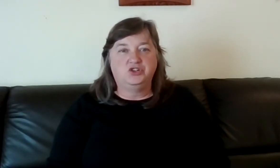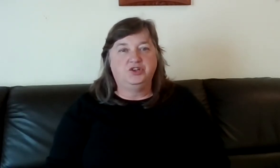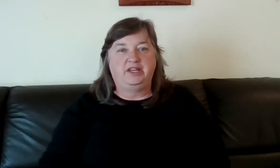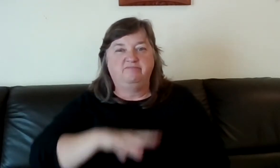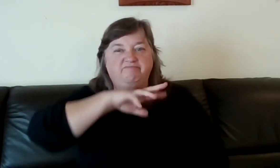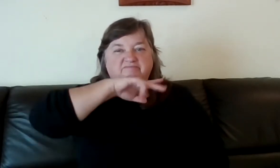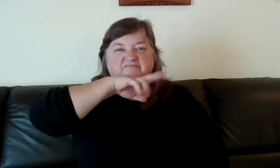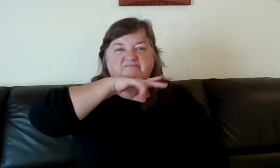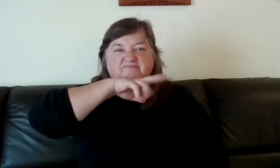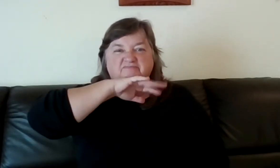Dirty.